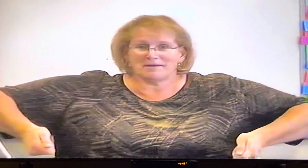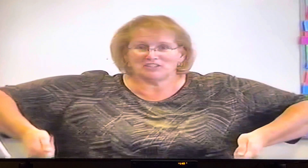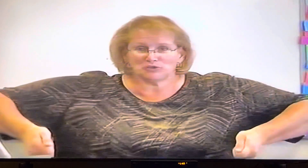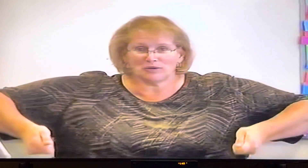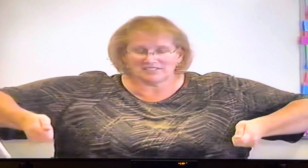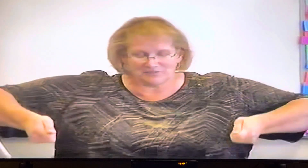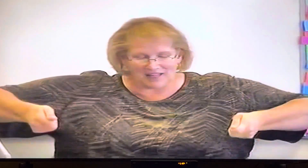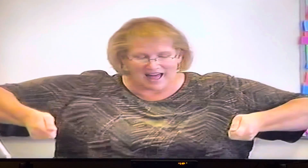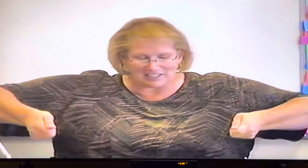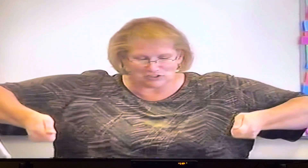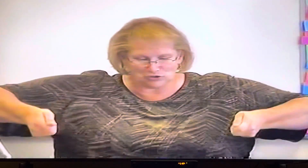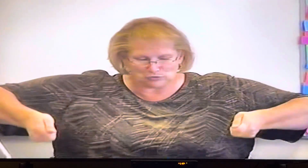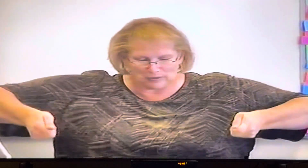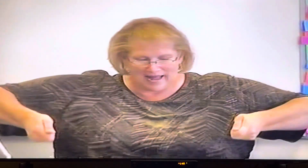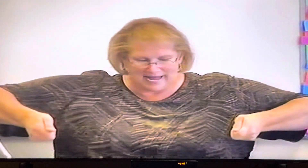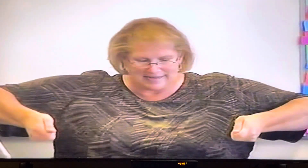make sure it's flat. Tray.